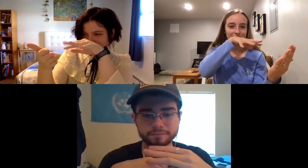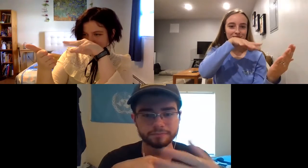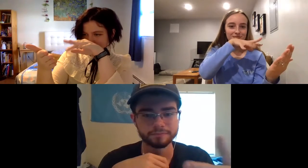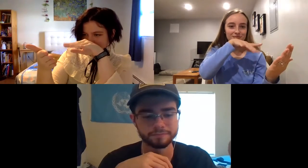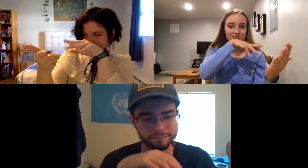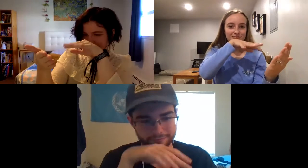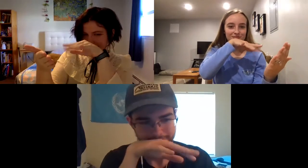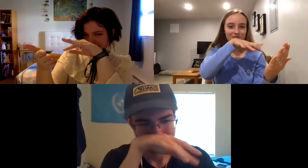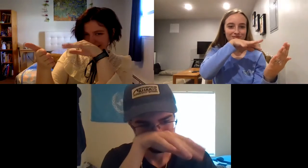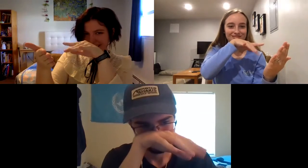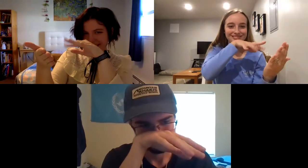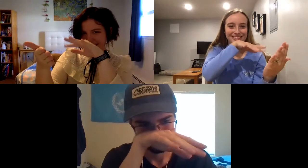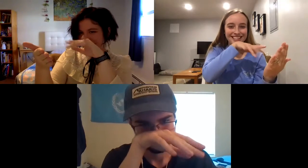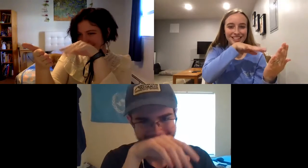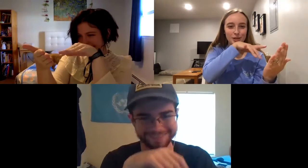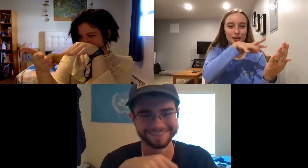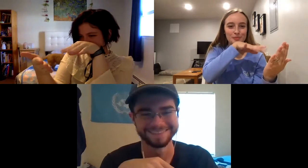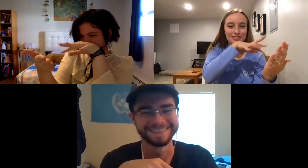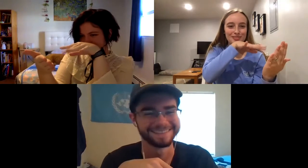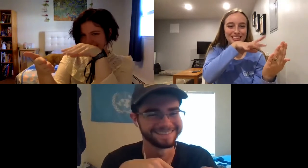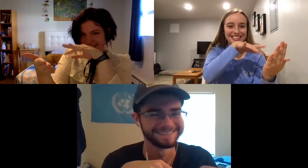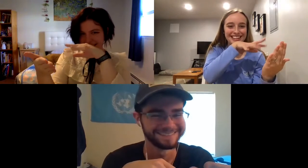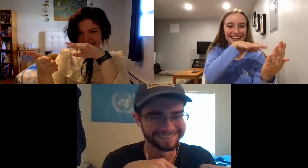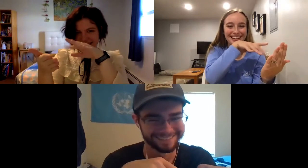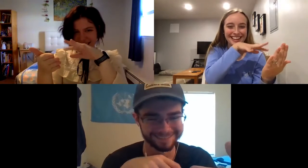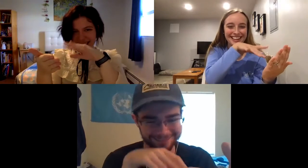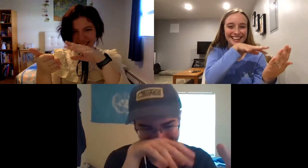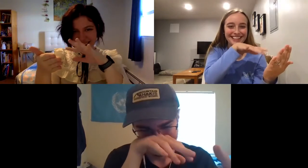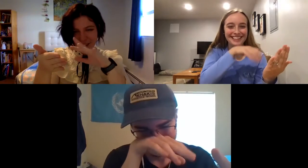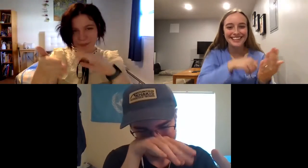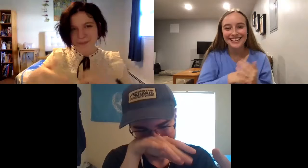and you're looking study. So get up the information. Yeah.